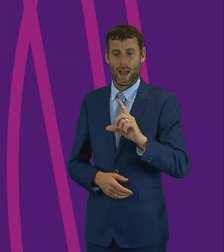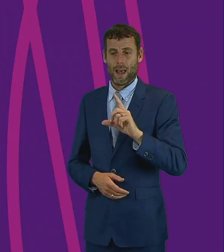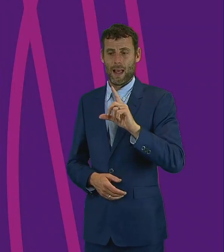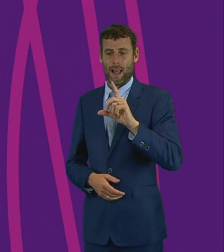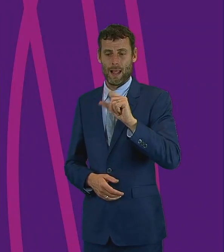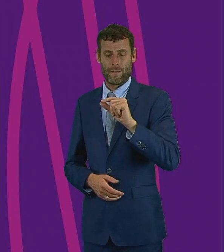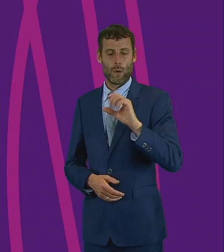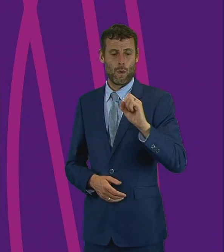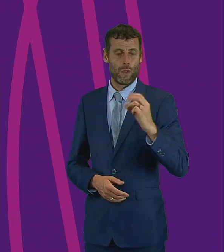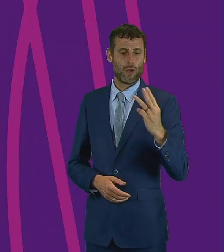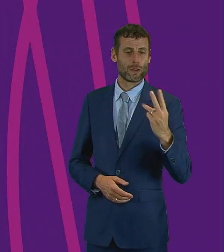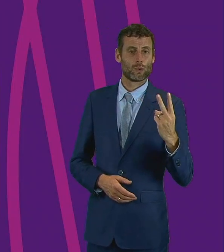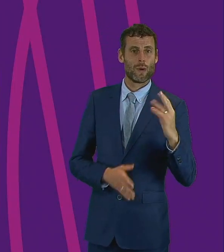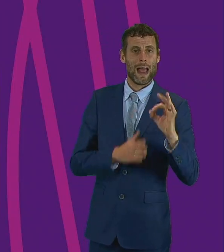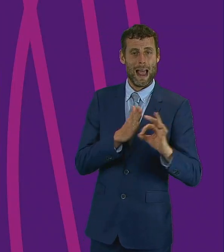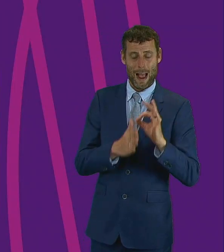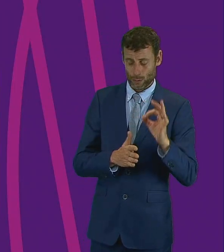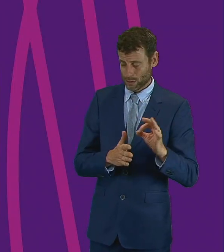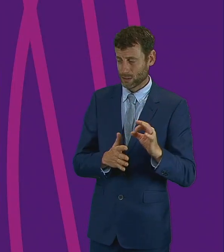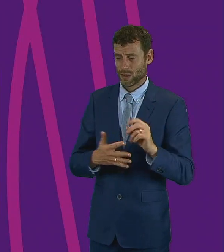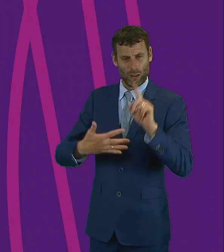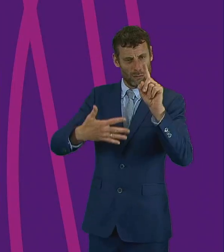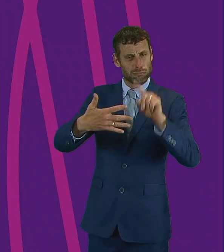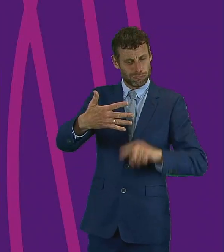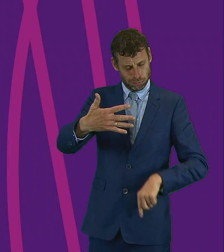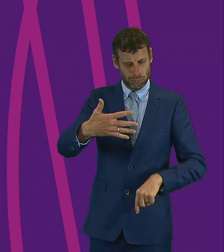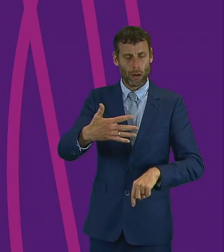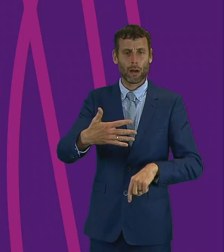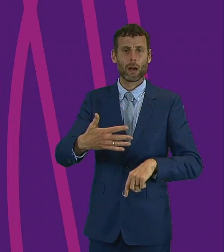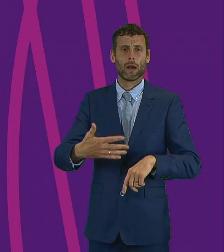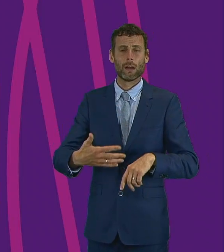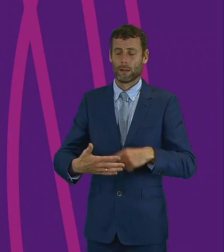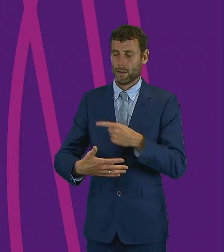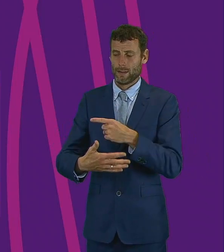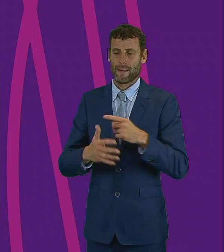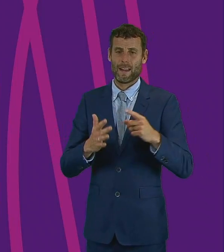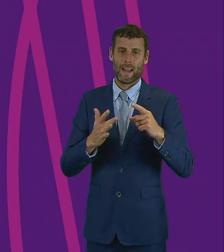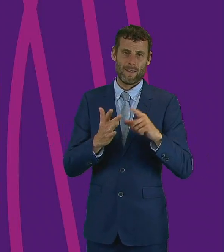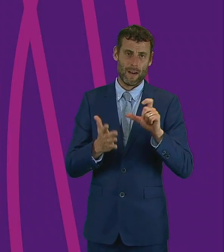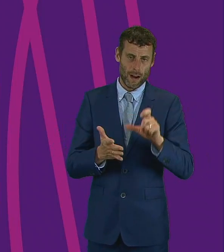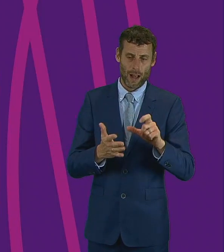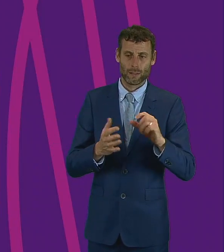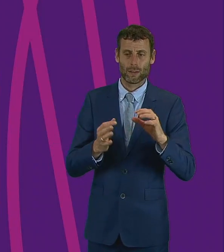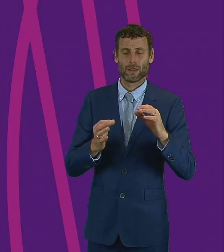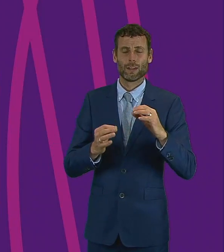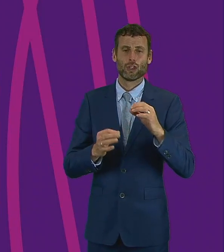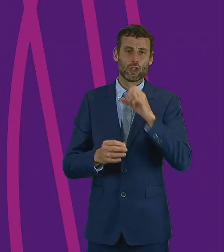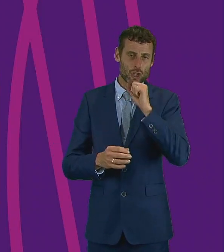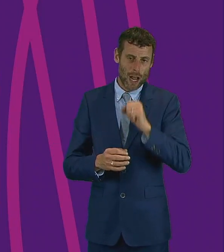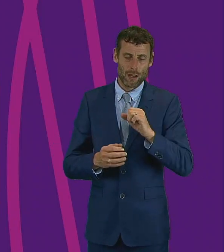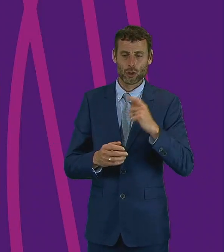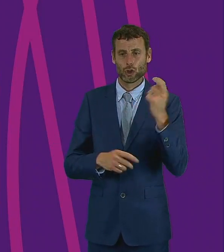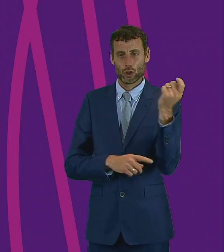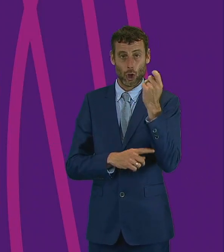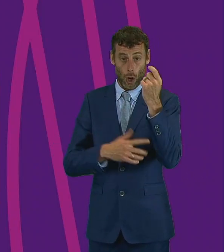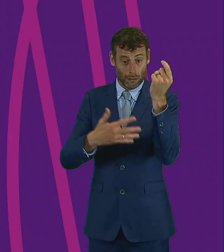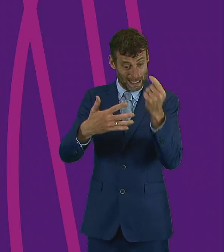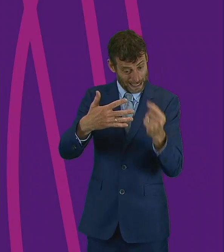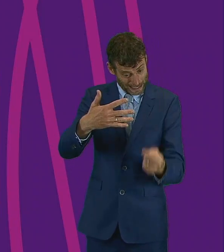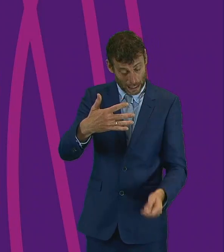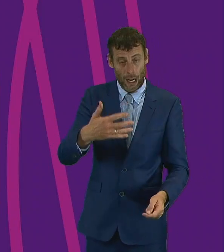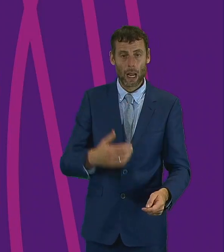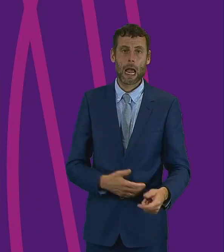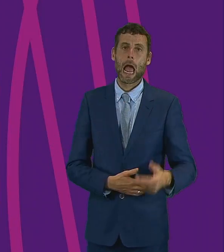Angus, Argyll and Bute, Clackmannanshire, Dumfries and Galloway, Dundee, East Renfrewshire, Inverclyde, Scottish Borders, Shetland, South Ayrshire and Stirling. 18 councils